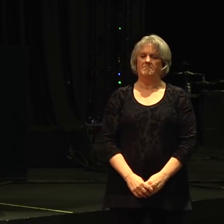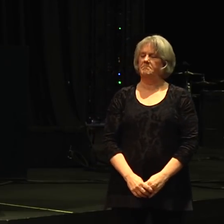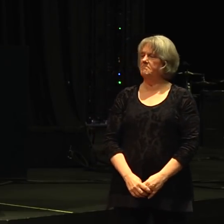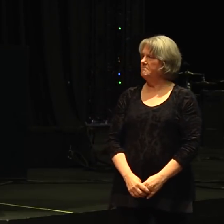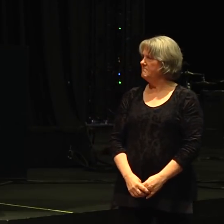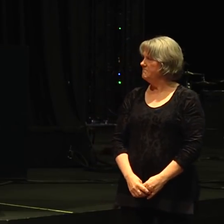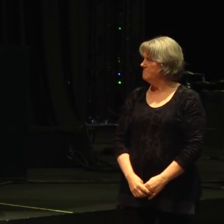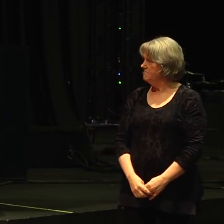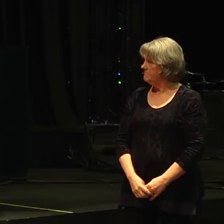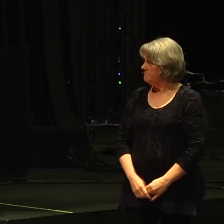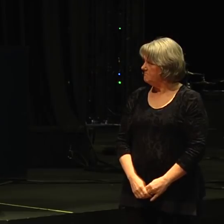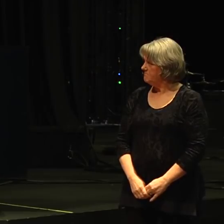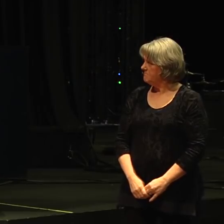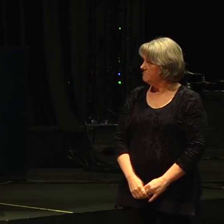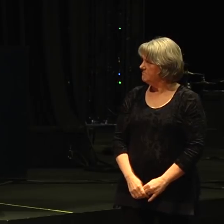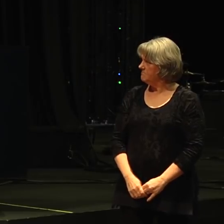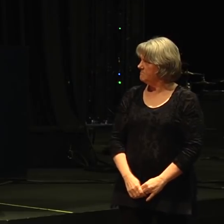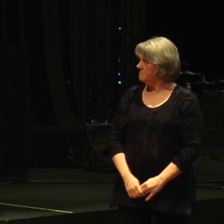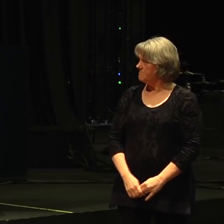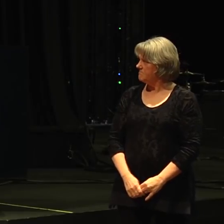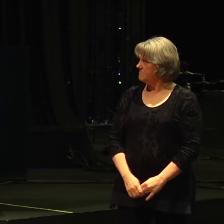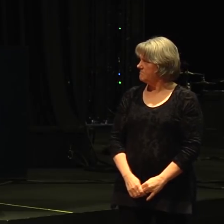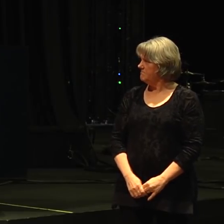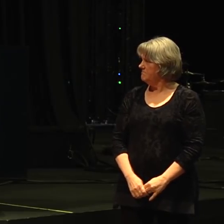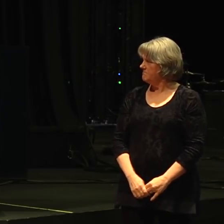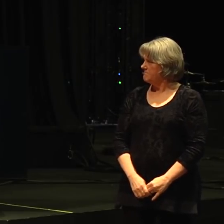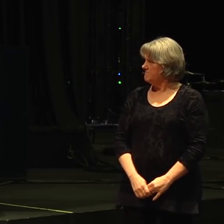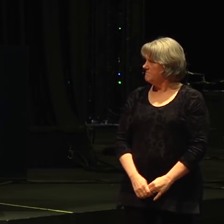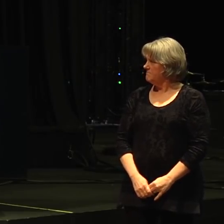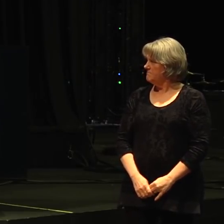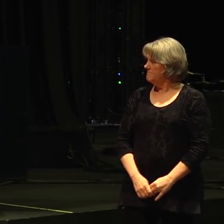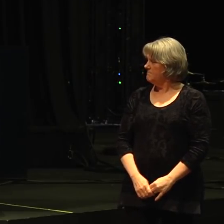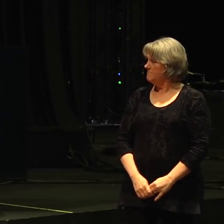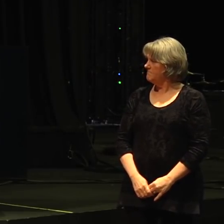No, don't use your hands. Nope, your elbows could be contaminated.